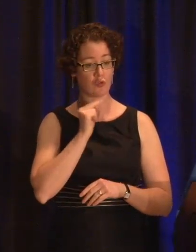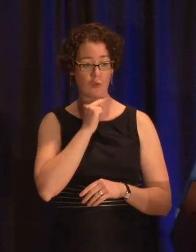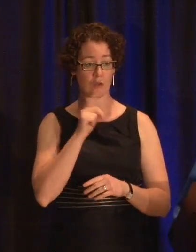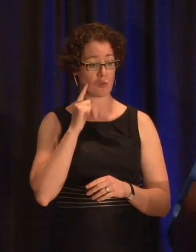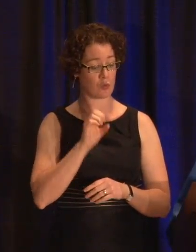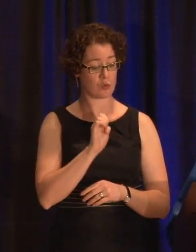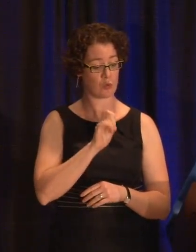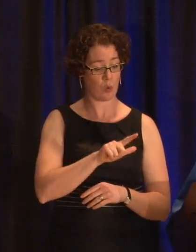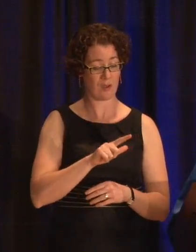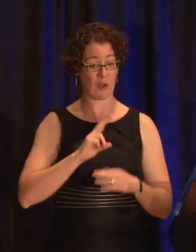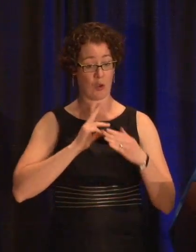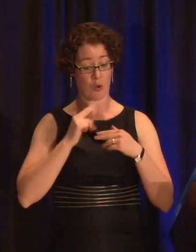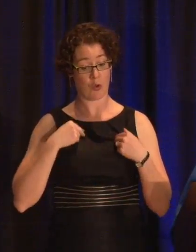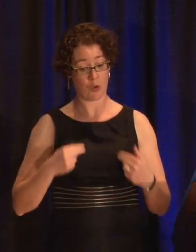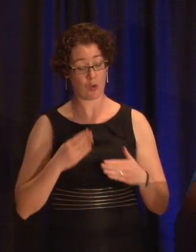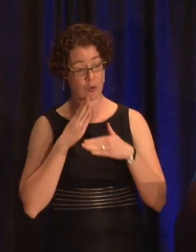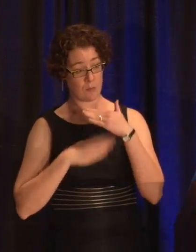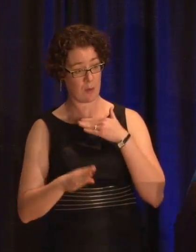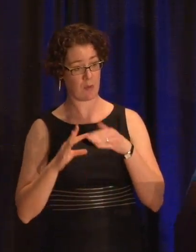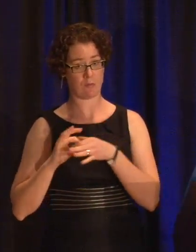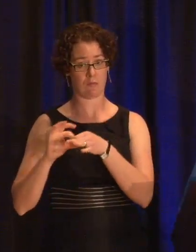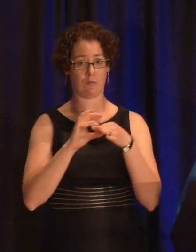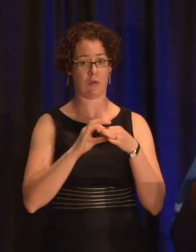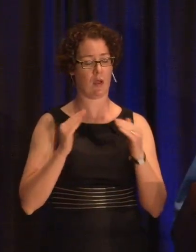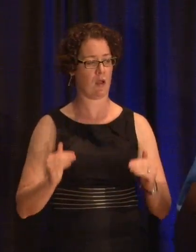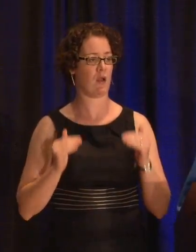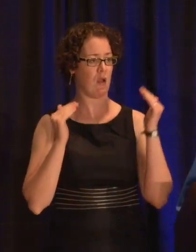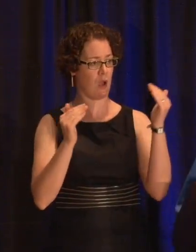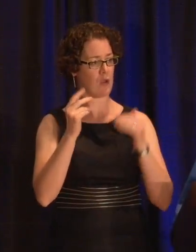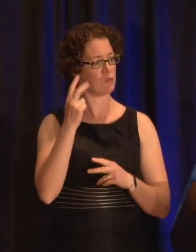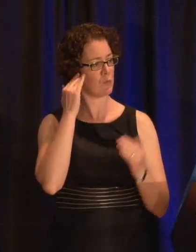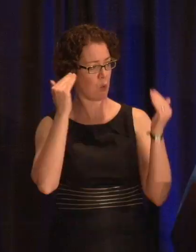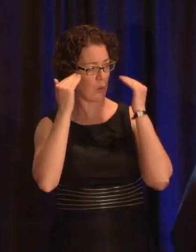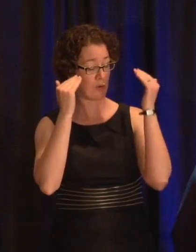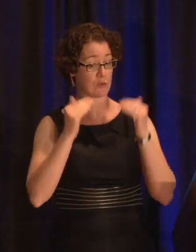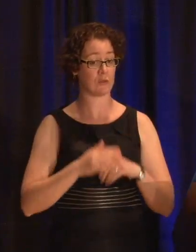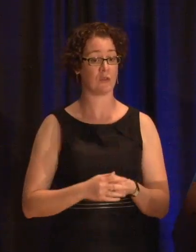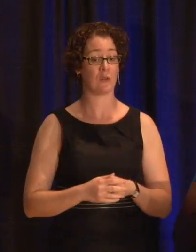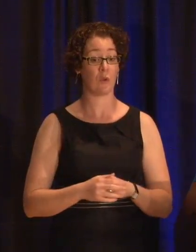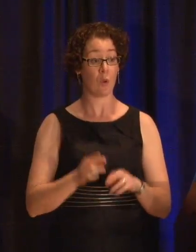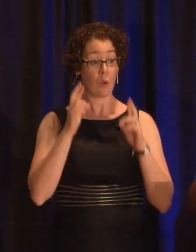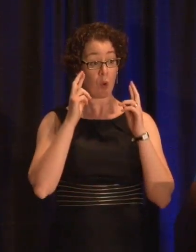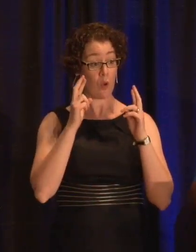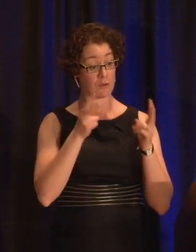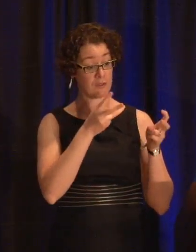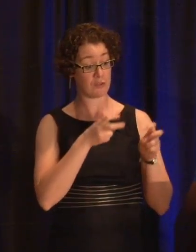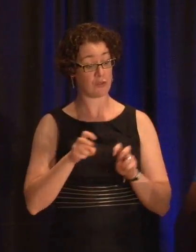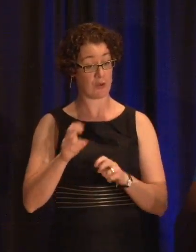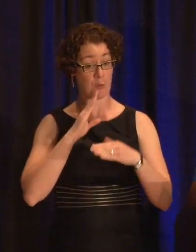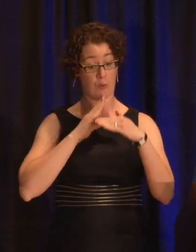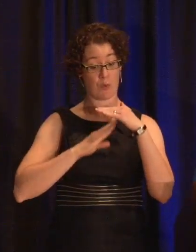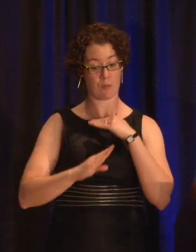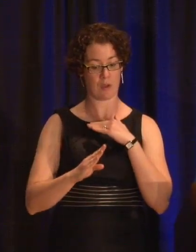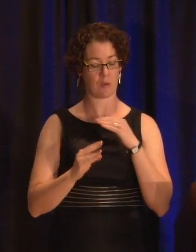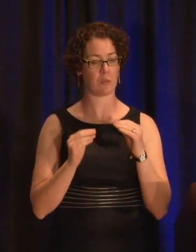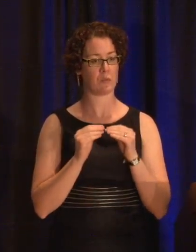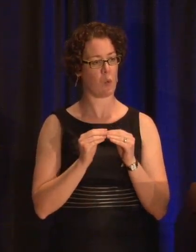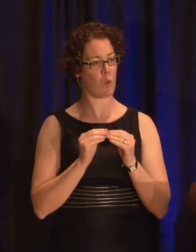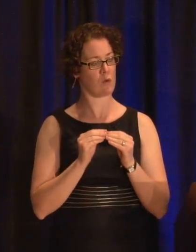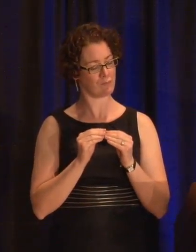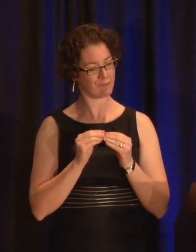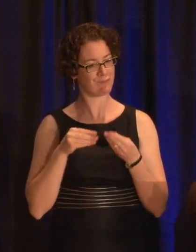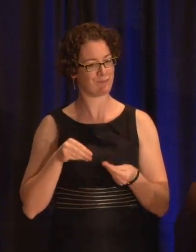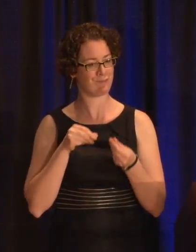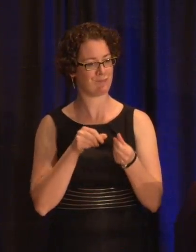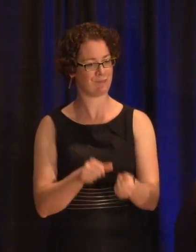humility helps bind humans with a higher consciousness. Hopefully in time, the transition towards humility will be more and more